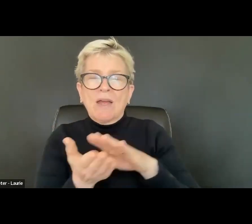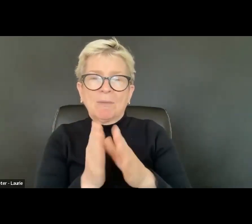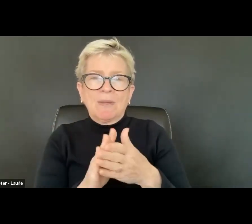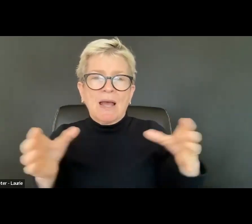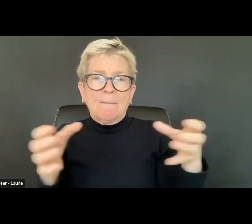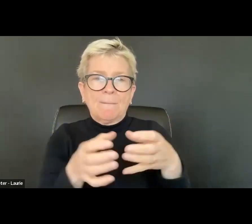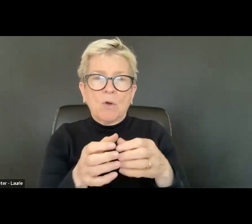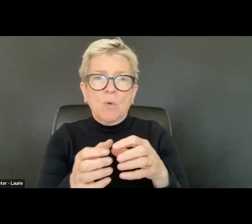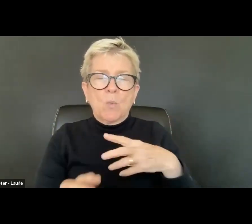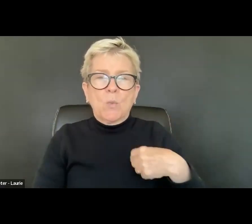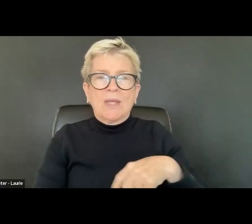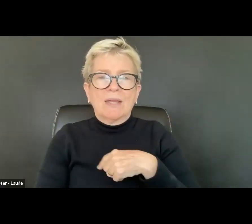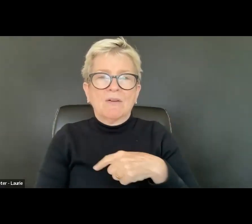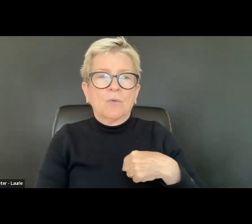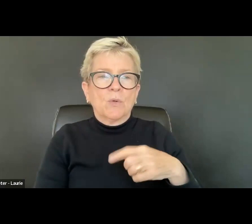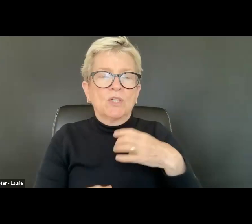MRSS.